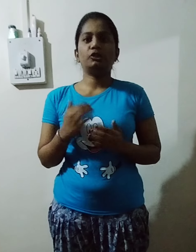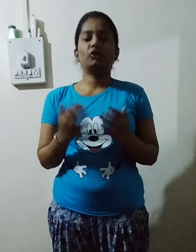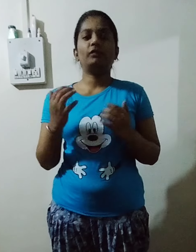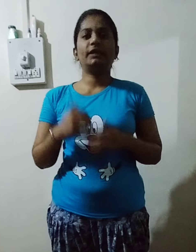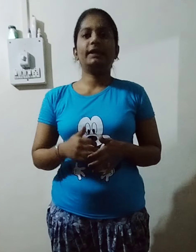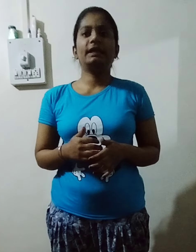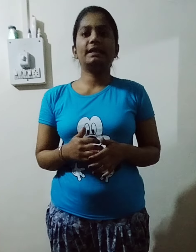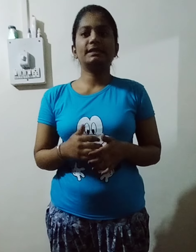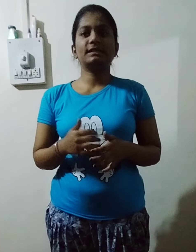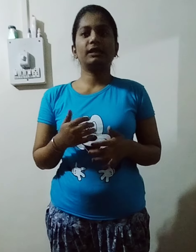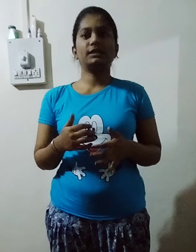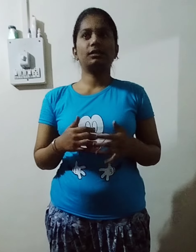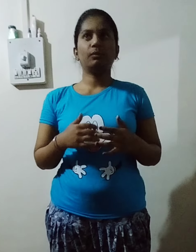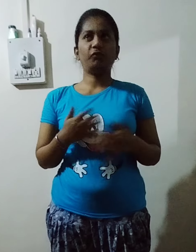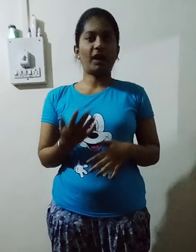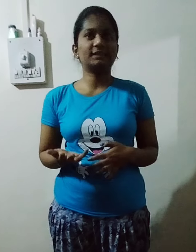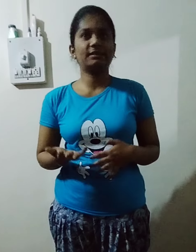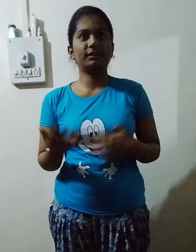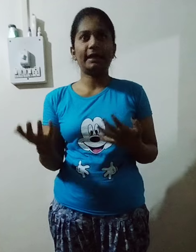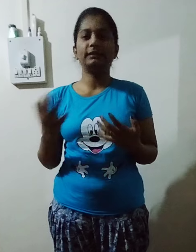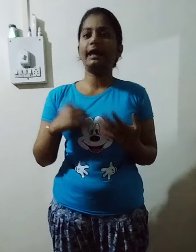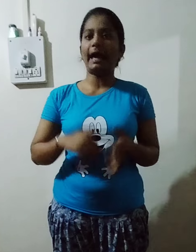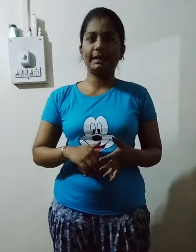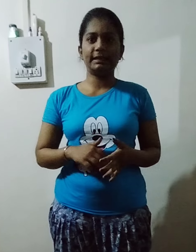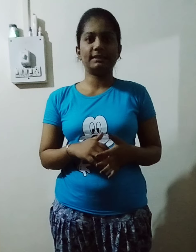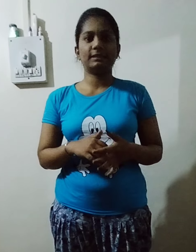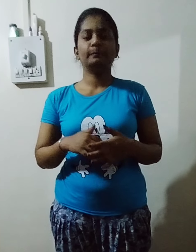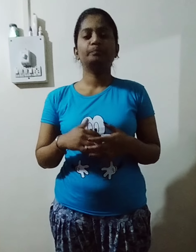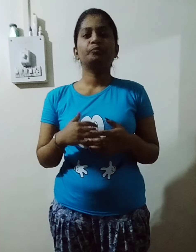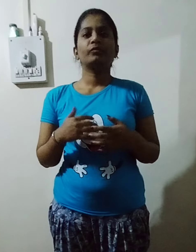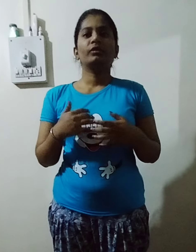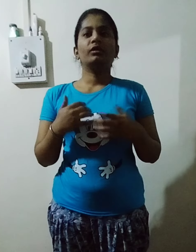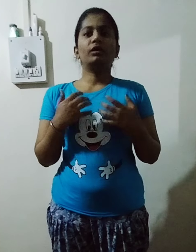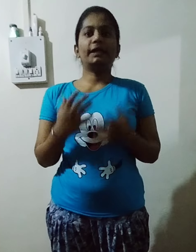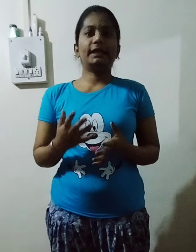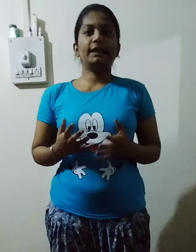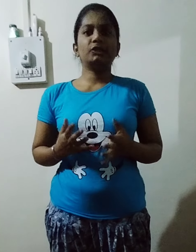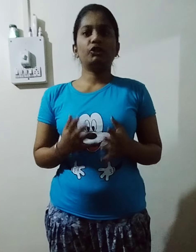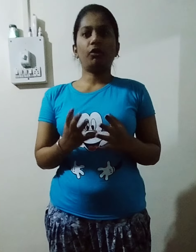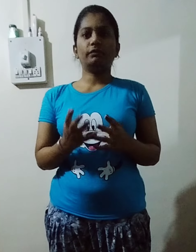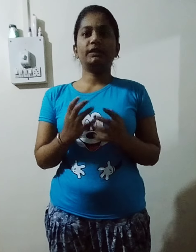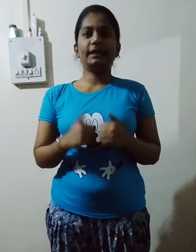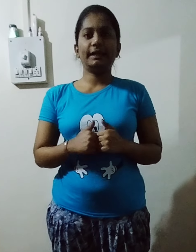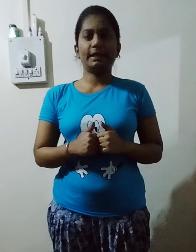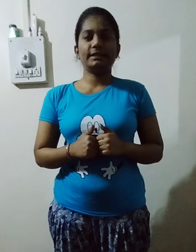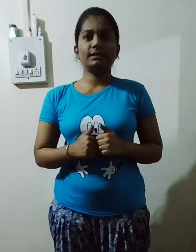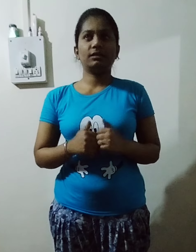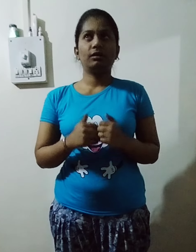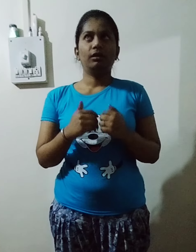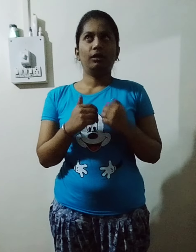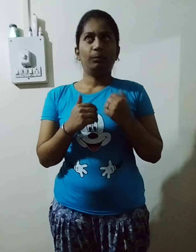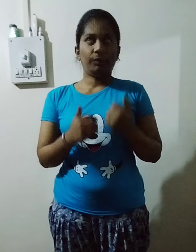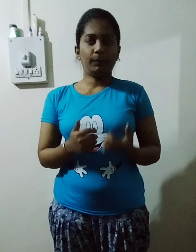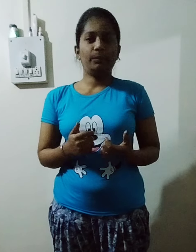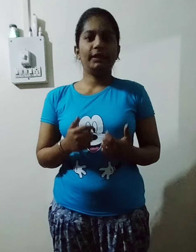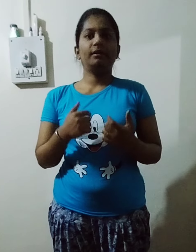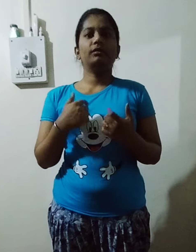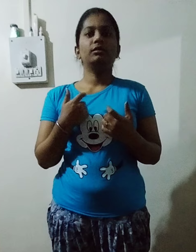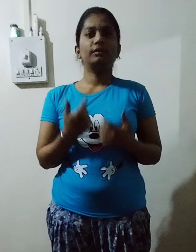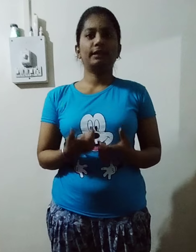of linked list is faster than the array list. Declaration of the linked list: public